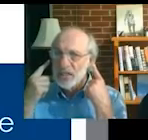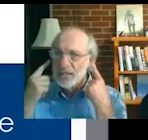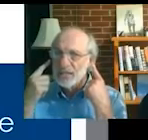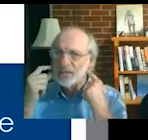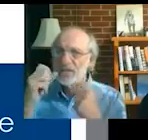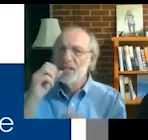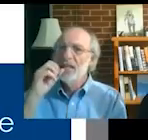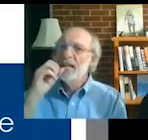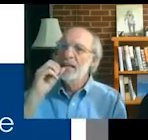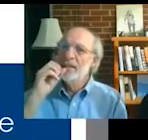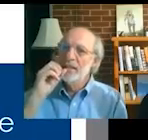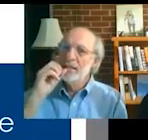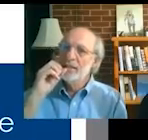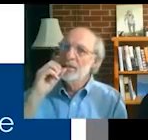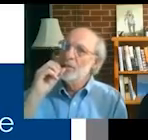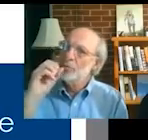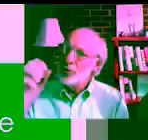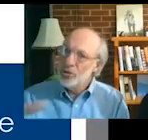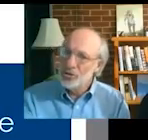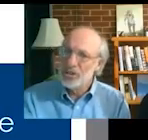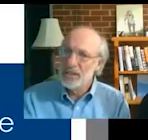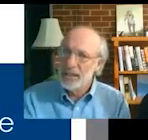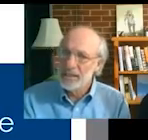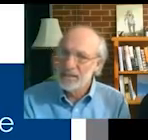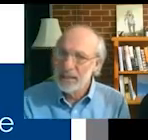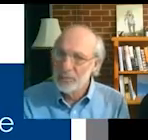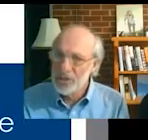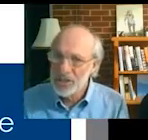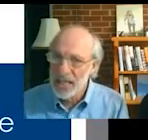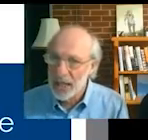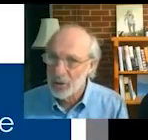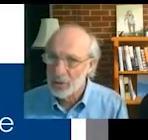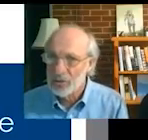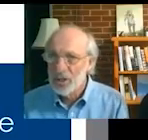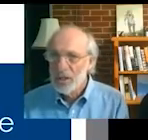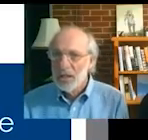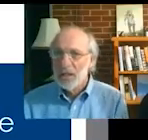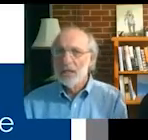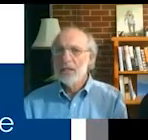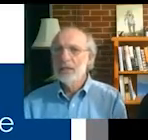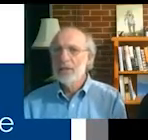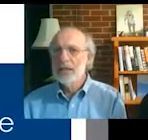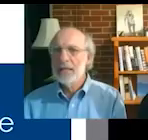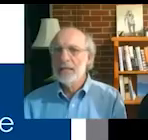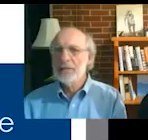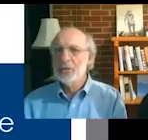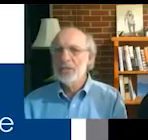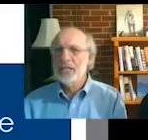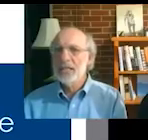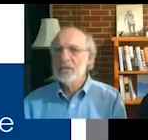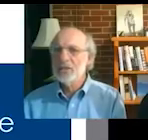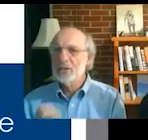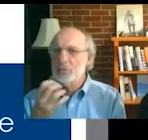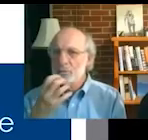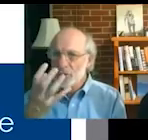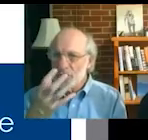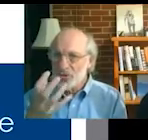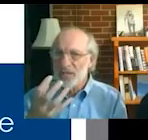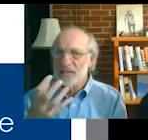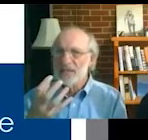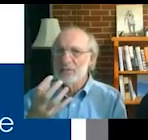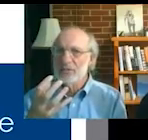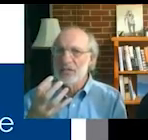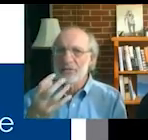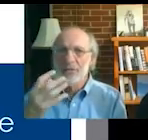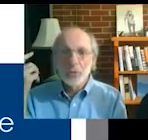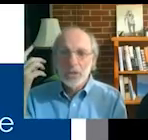else says and then producing that same sound. And if you can't produce